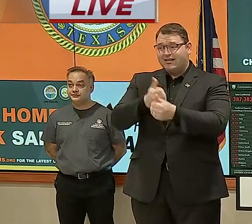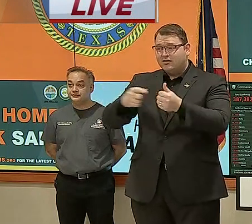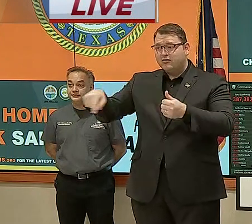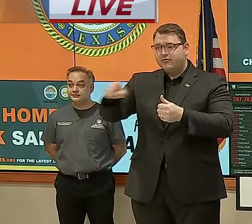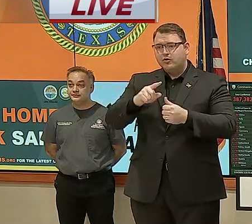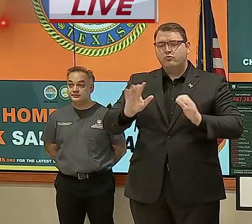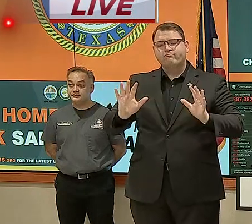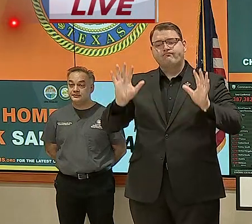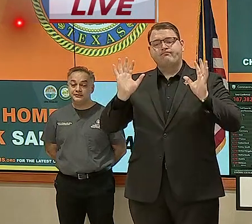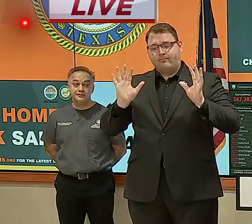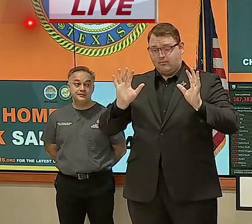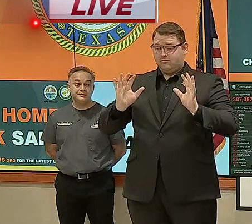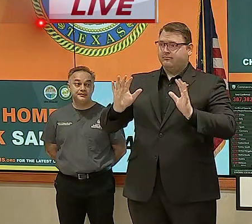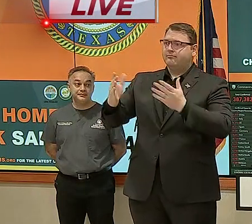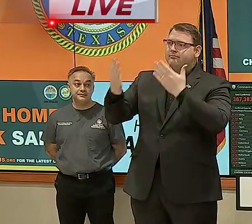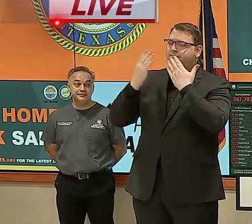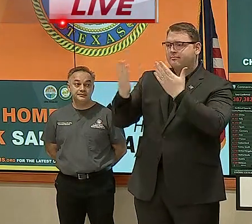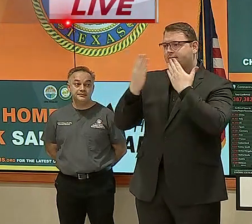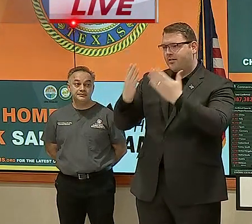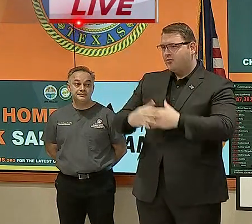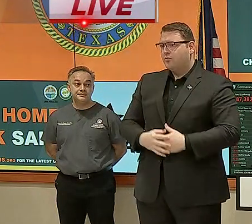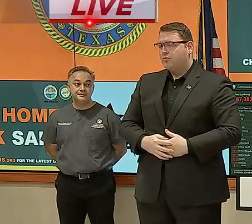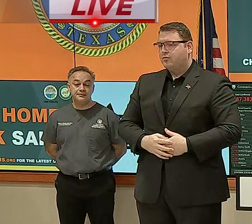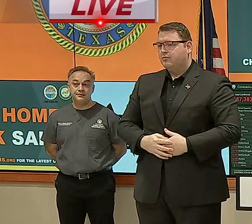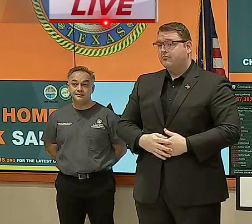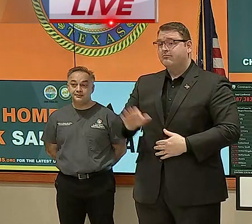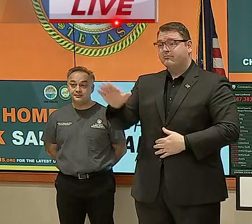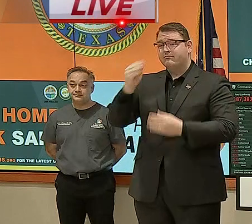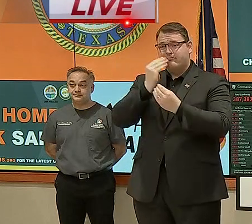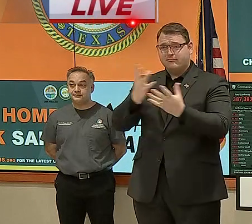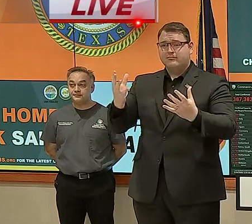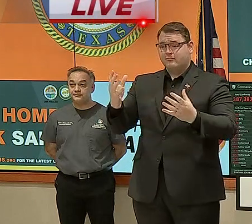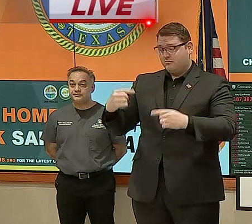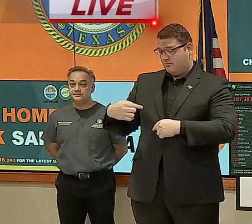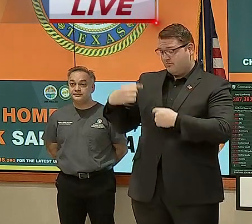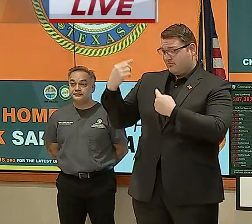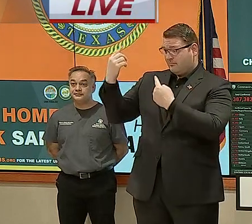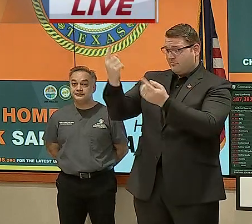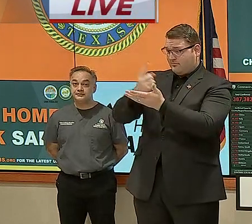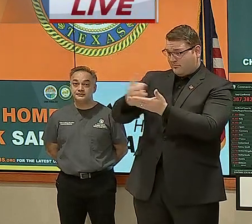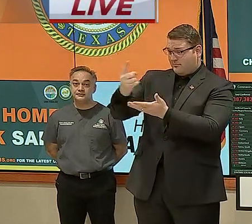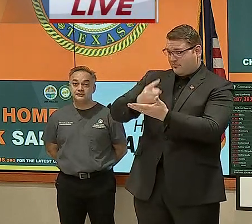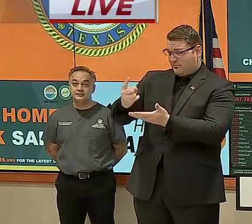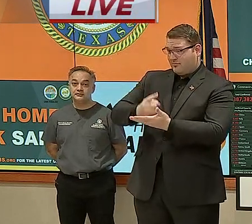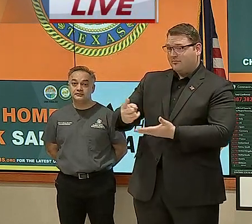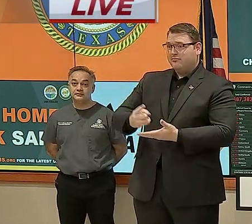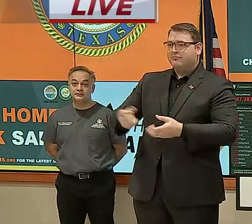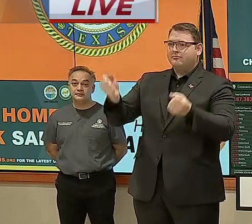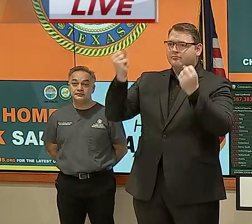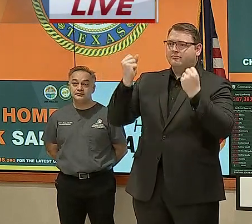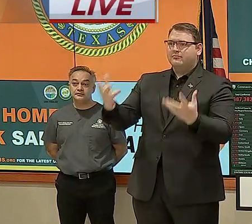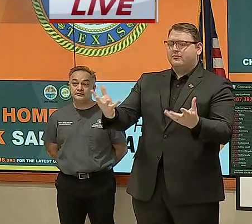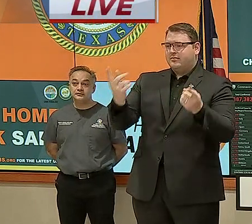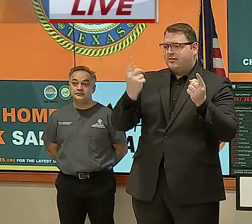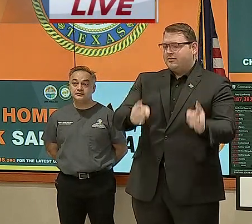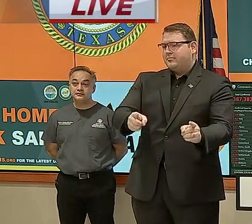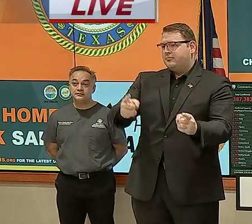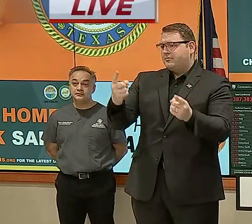making. A lot has happened over the last few weeks, and we know